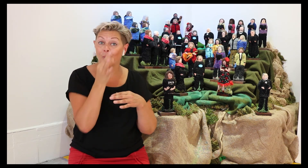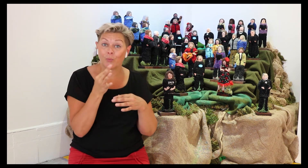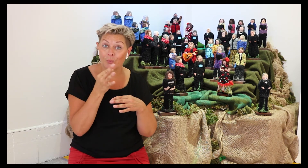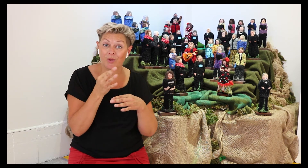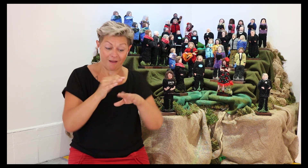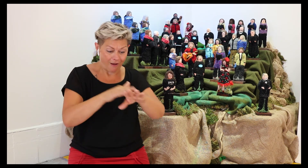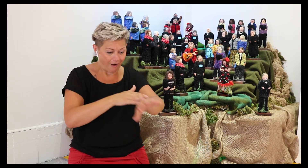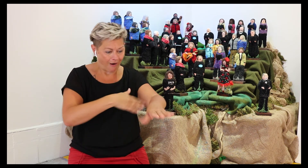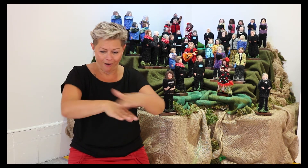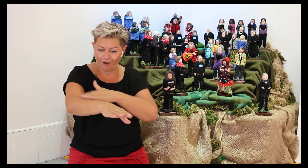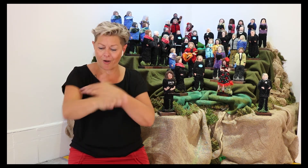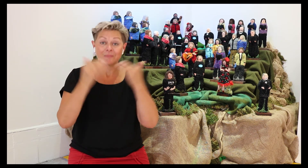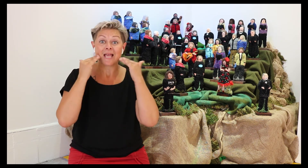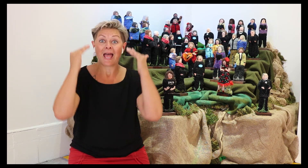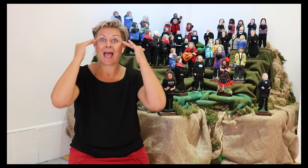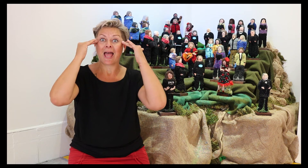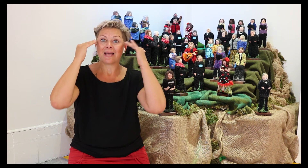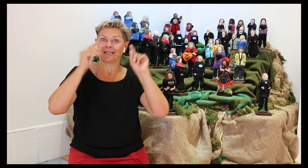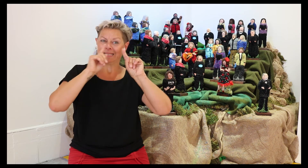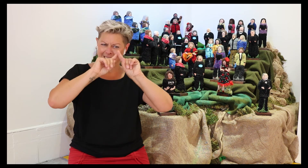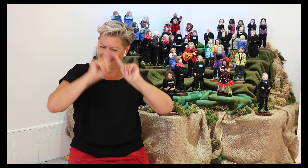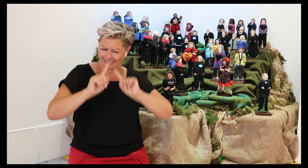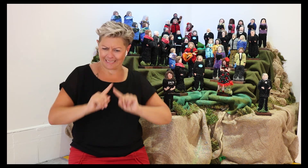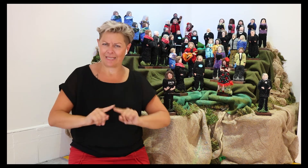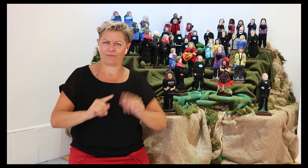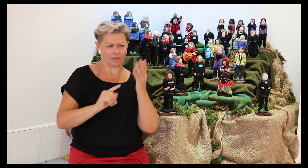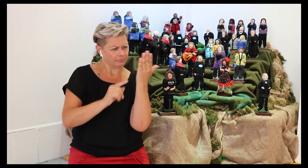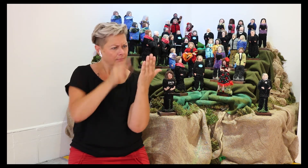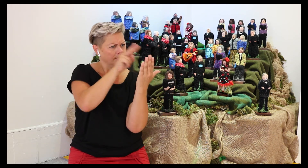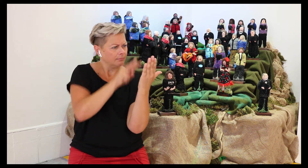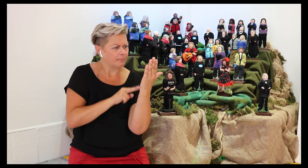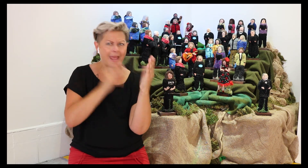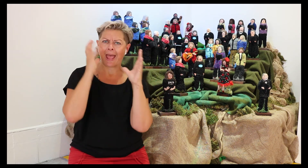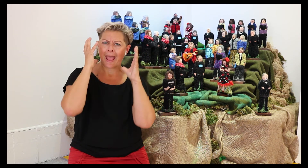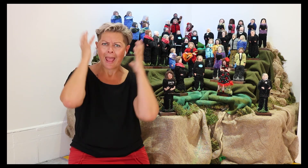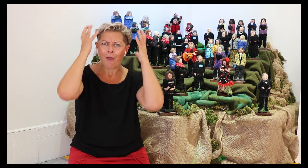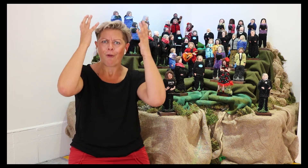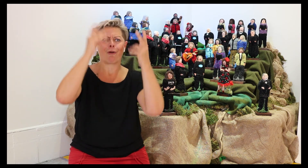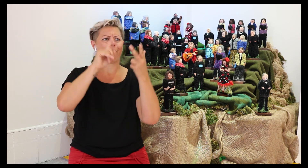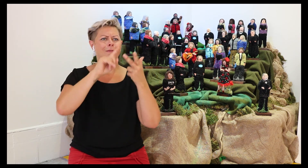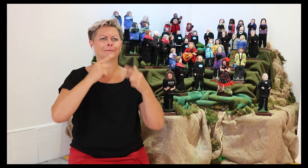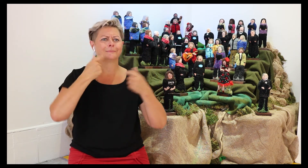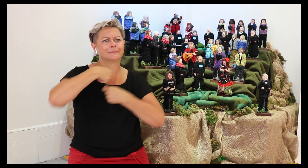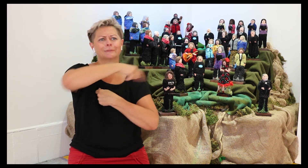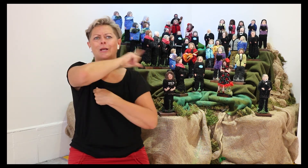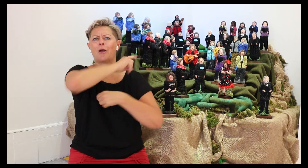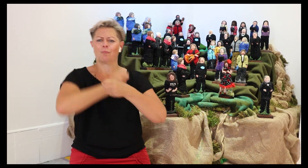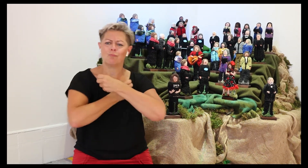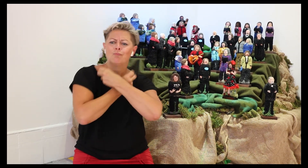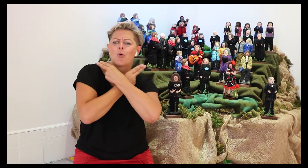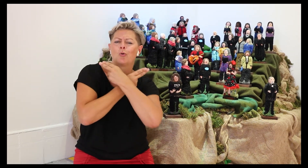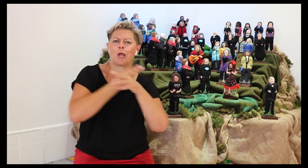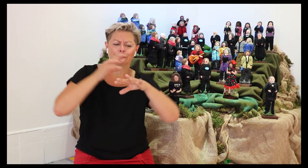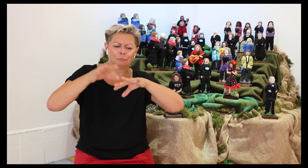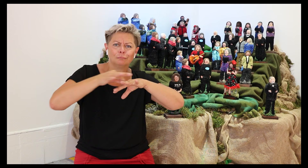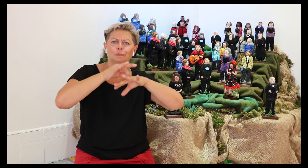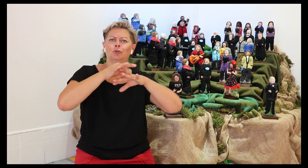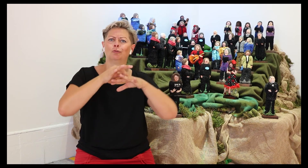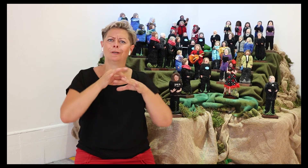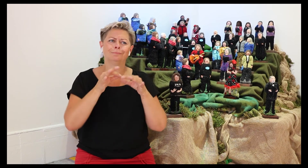the sculpted arms and heads, and the different finishing touches, hairdos, scarves, bow ties, jewelry, and